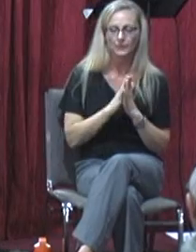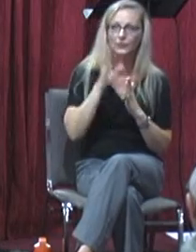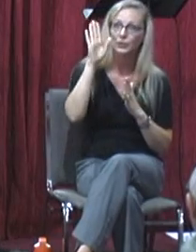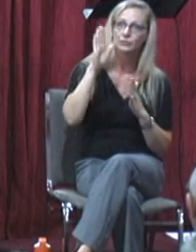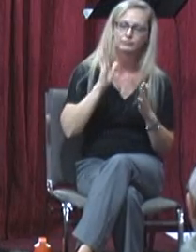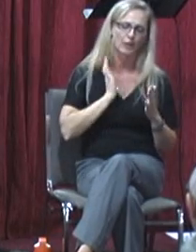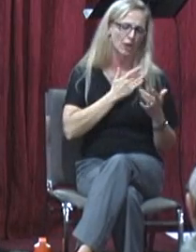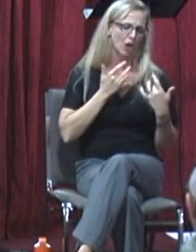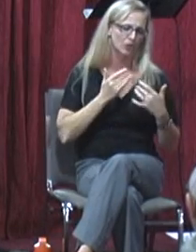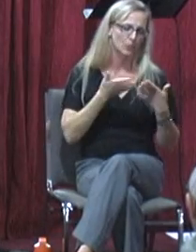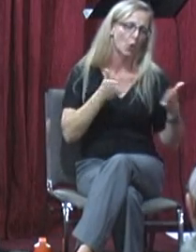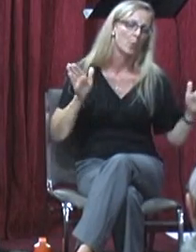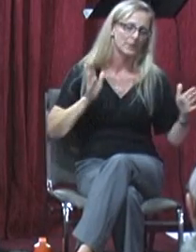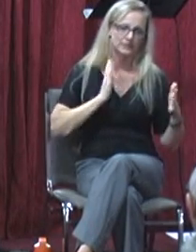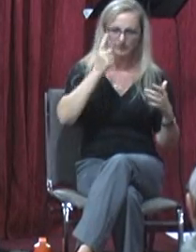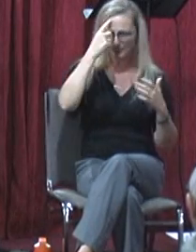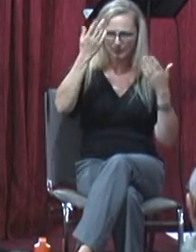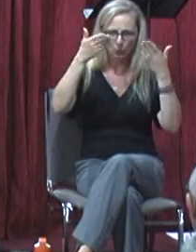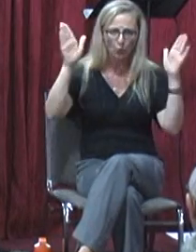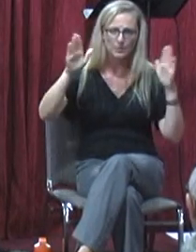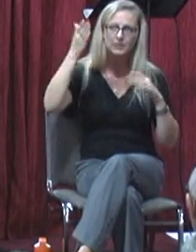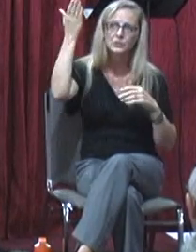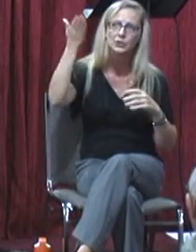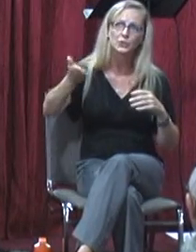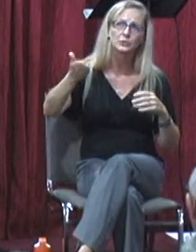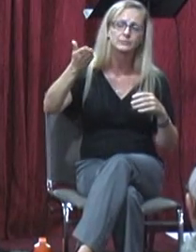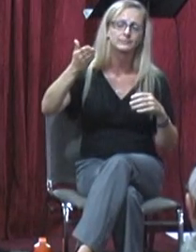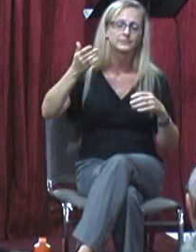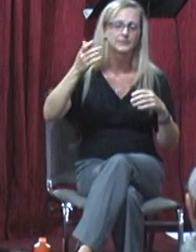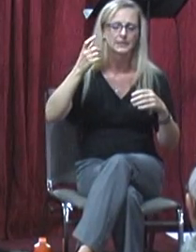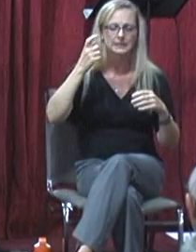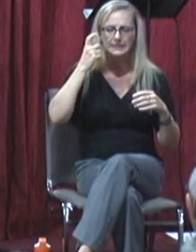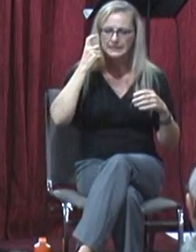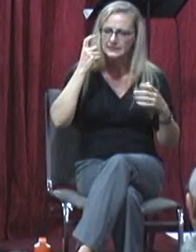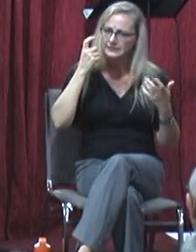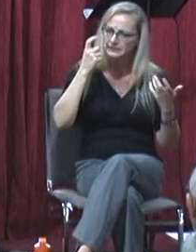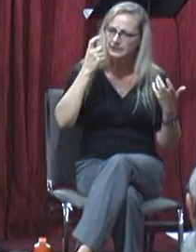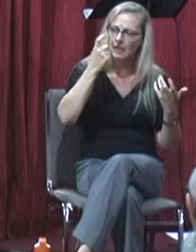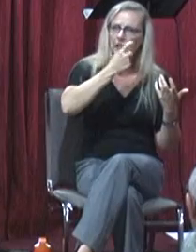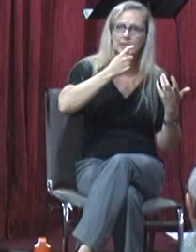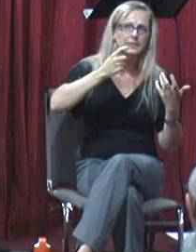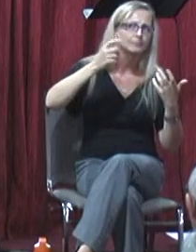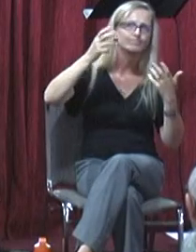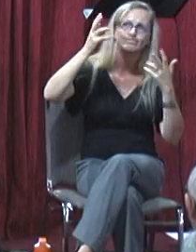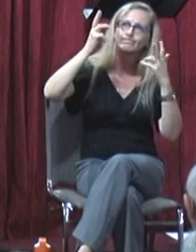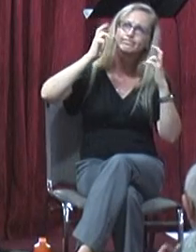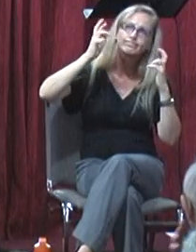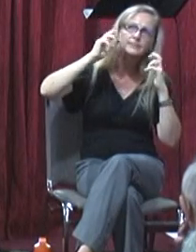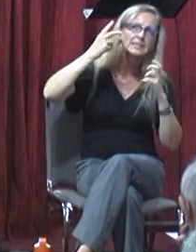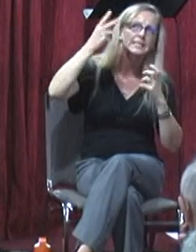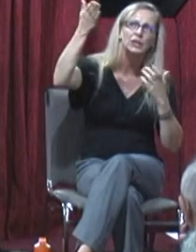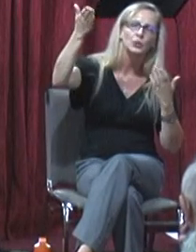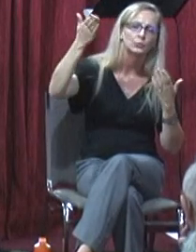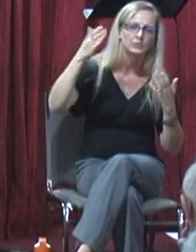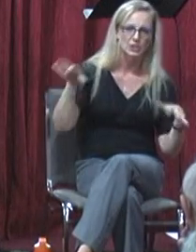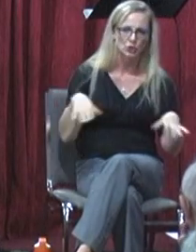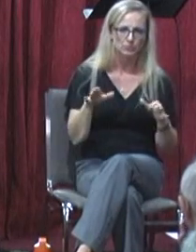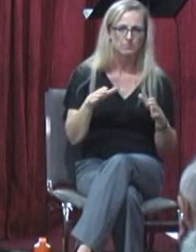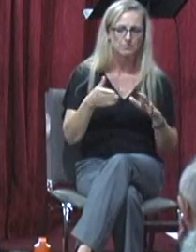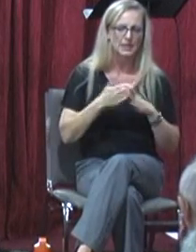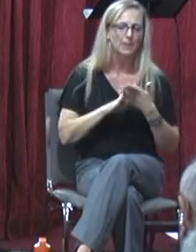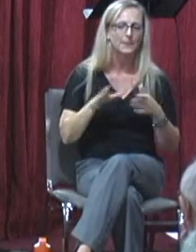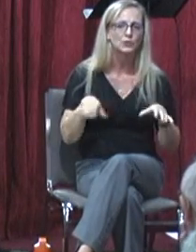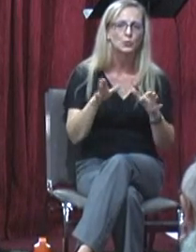our hearts and minds and our ears and our eyes to be able to receive from you and to be doers of your word.